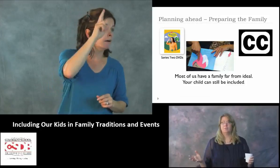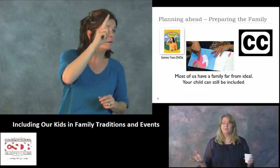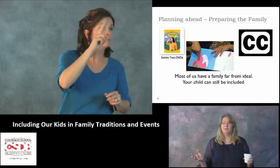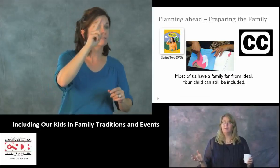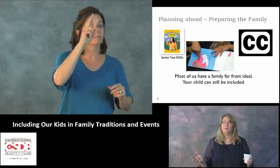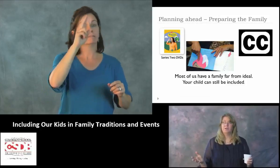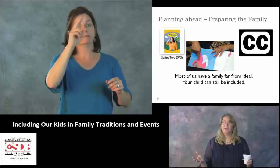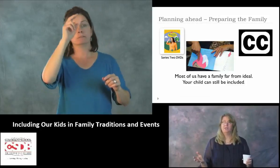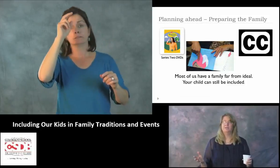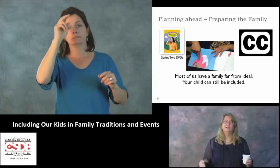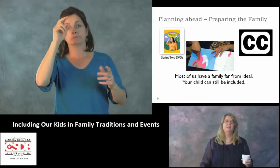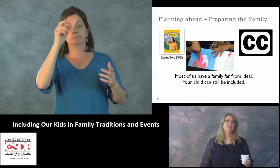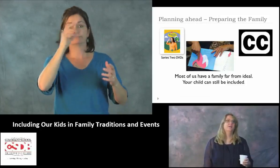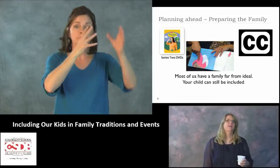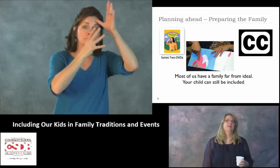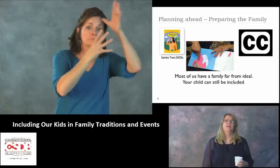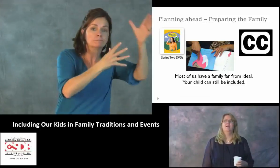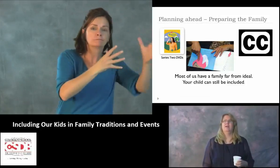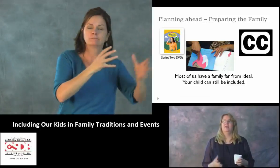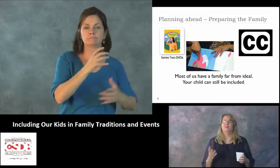of communication.